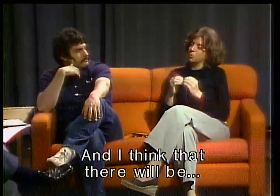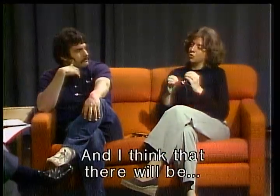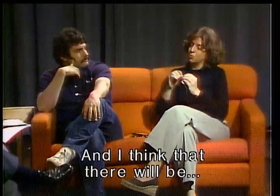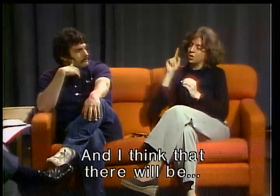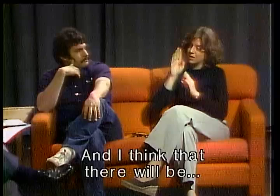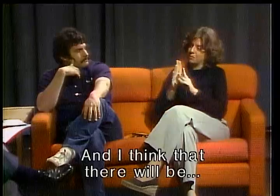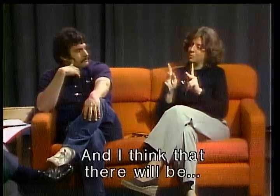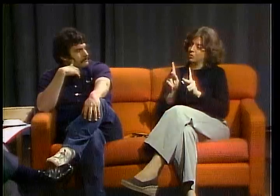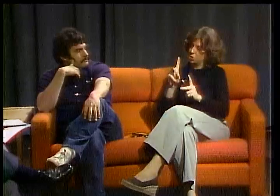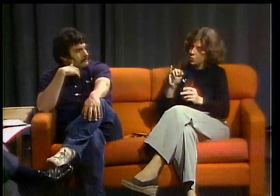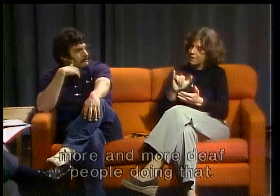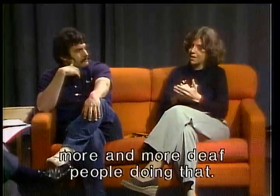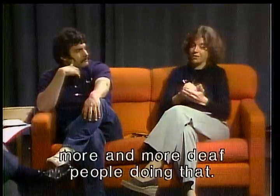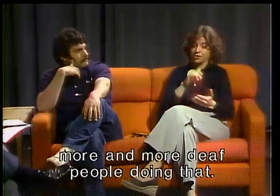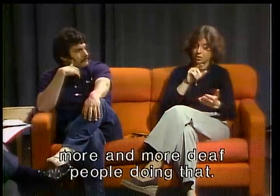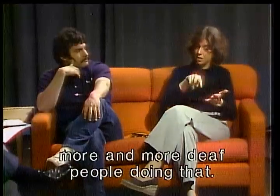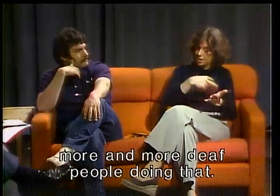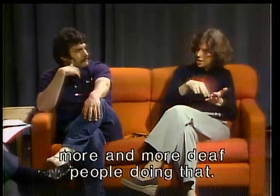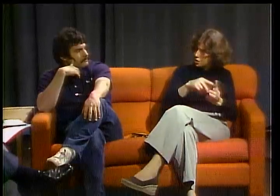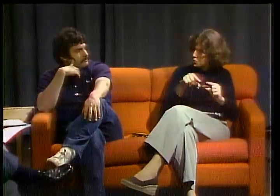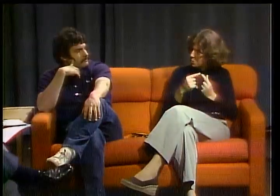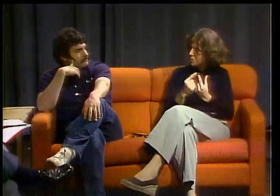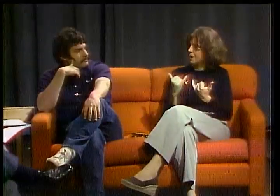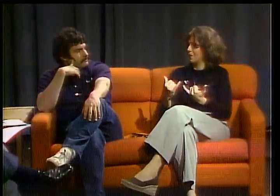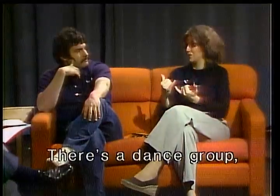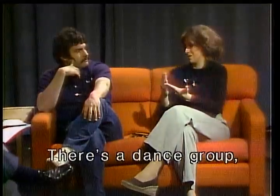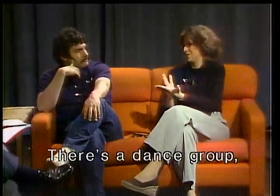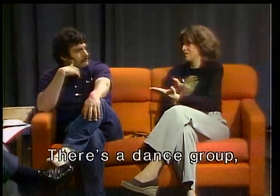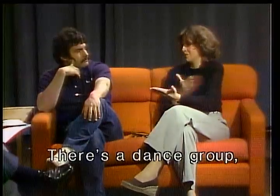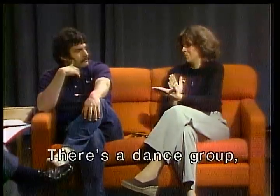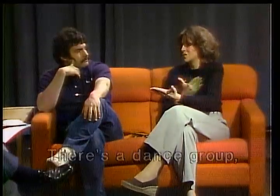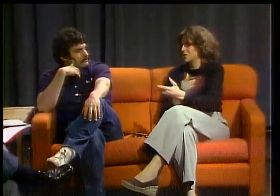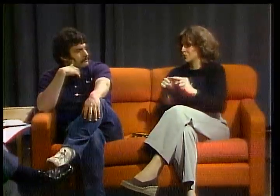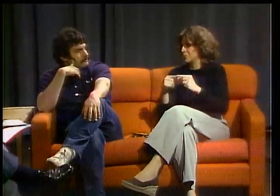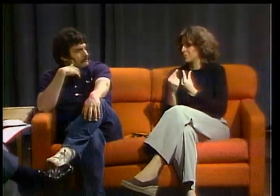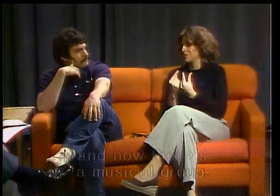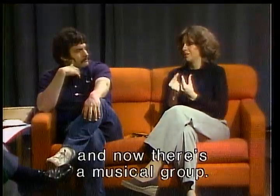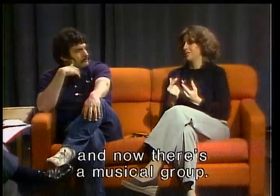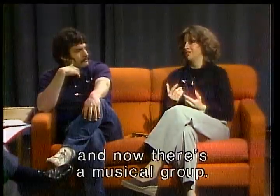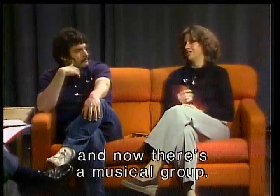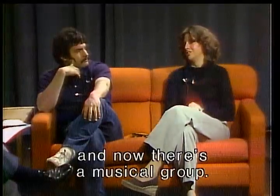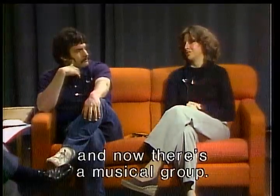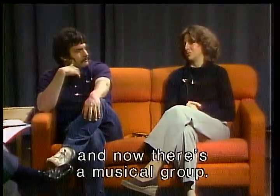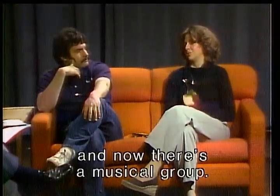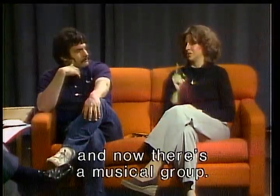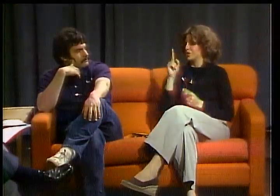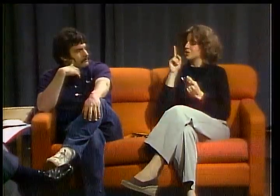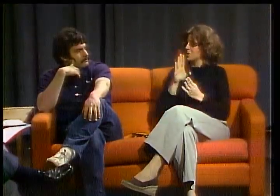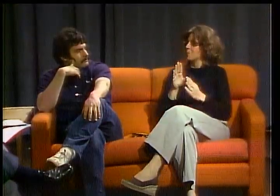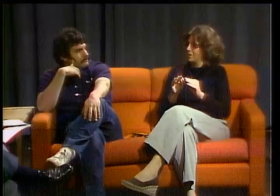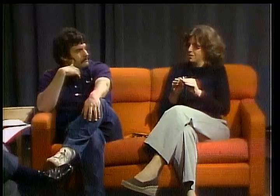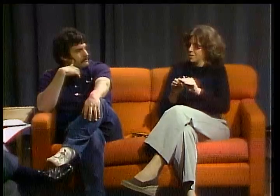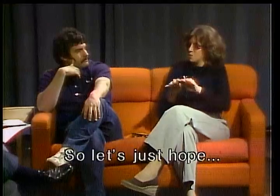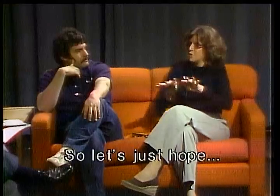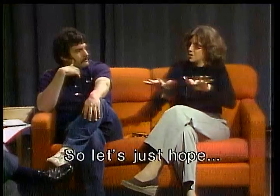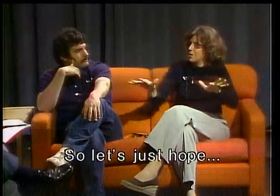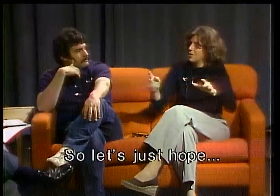more and more deaf people doing that. There's a dance group, and now there's a musical group. So let's just hope that it spreads out a little